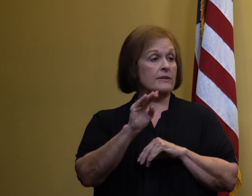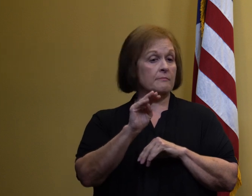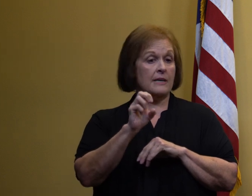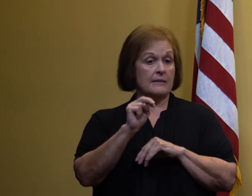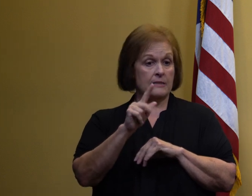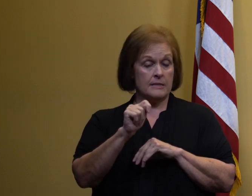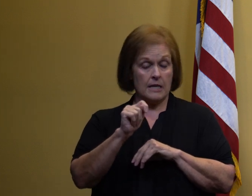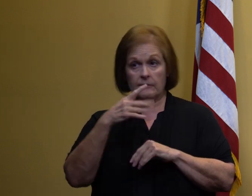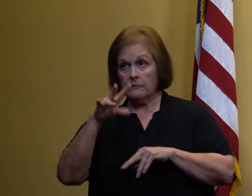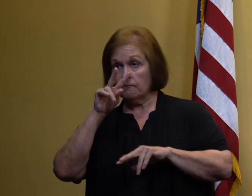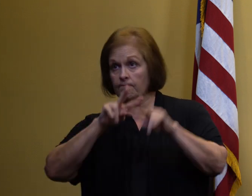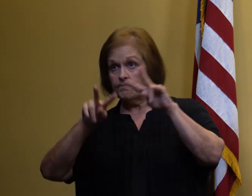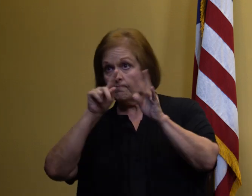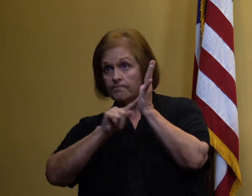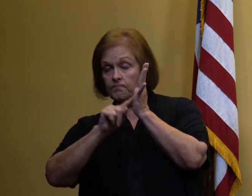these proactive measures.